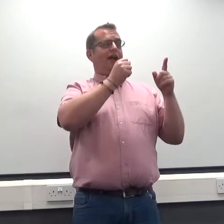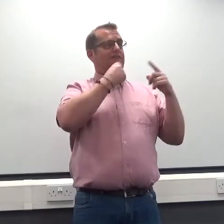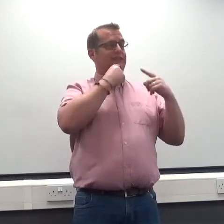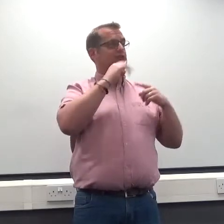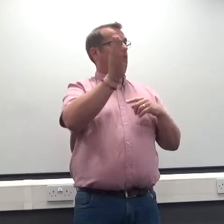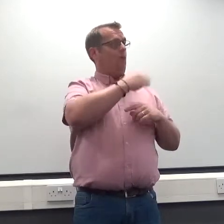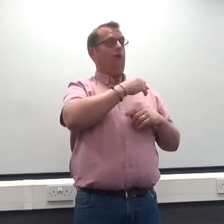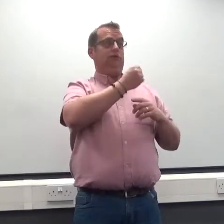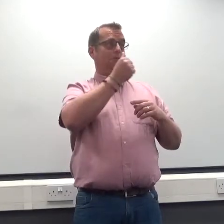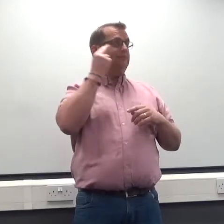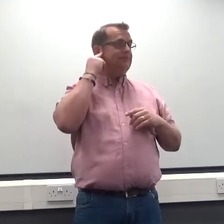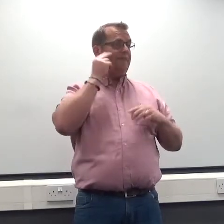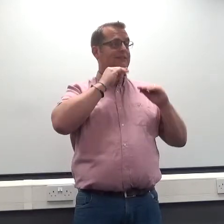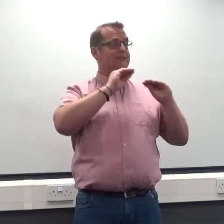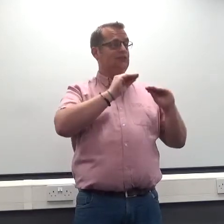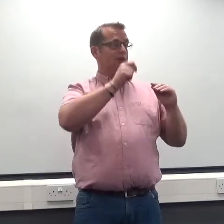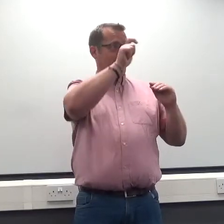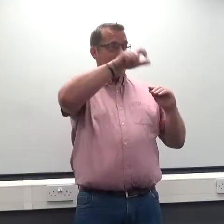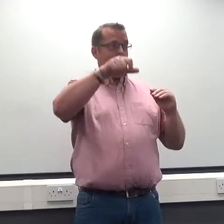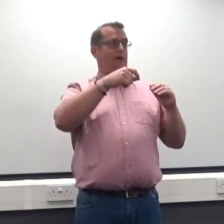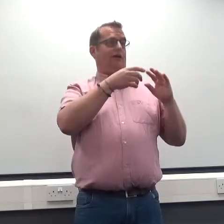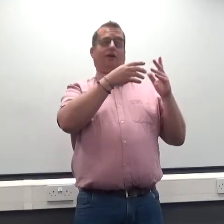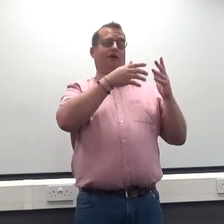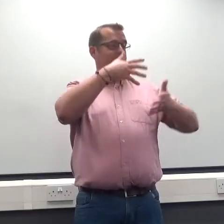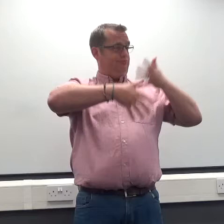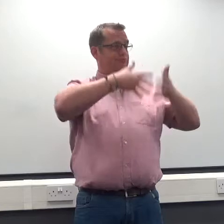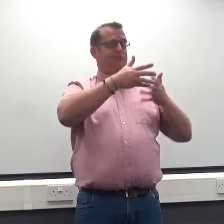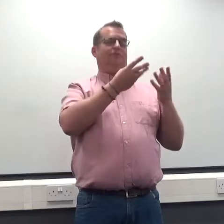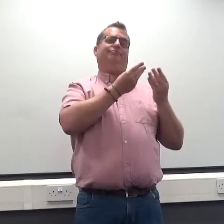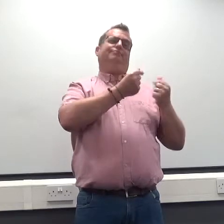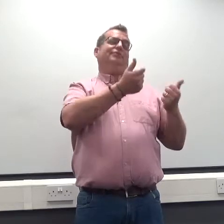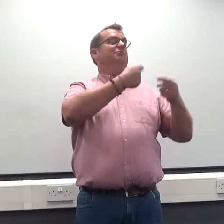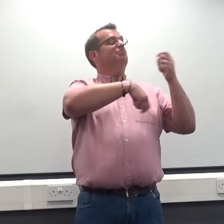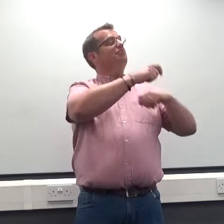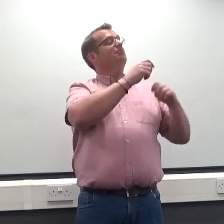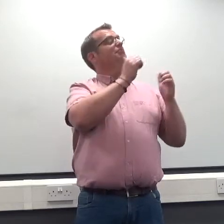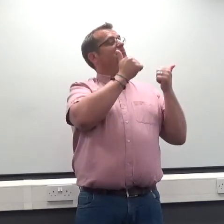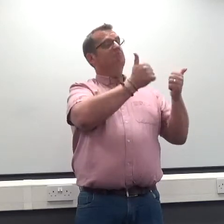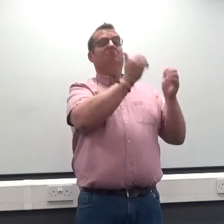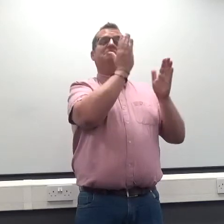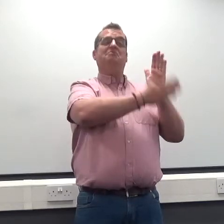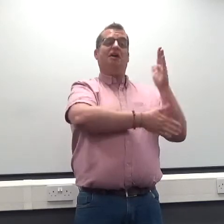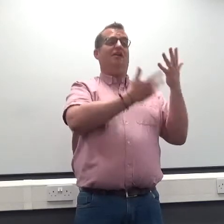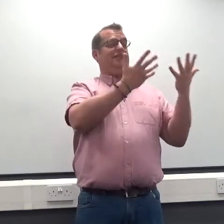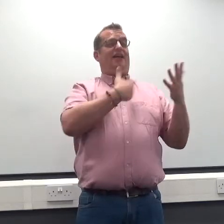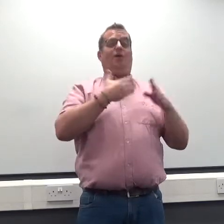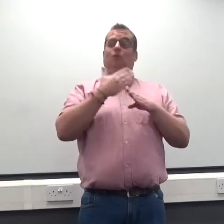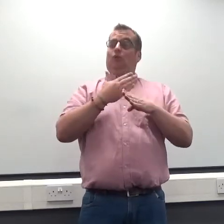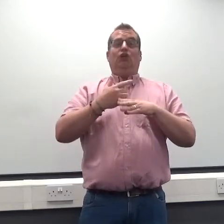because they had deaf studies being taught there, and that I could become a teacher of the deaf.